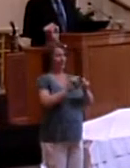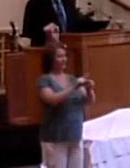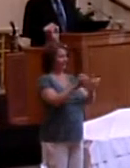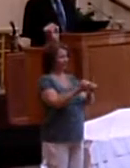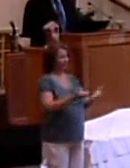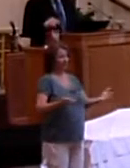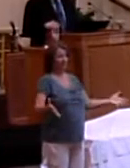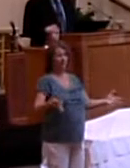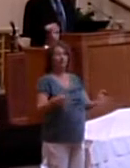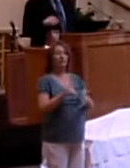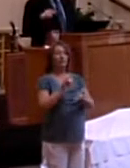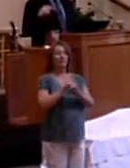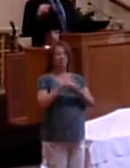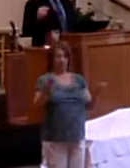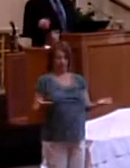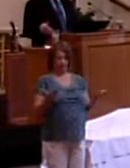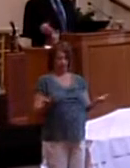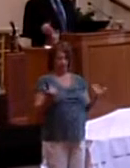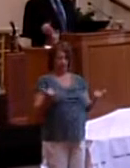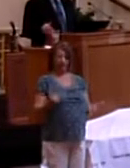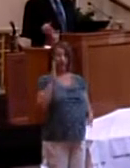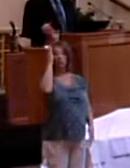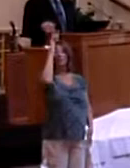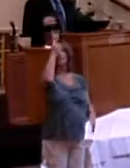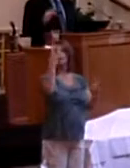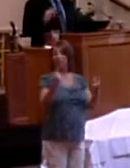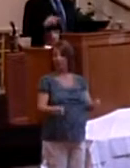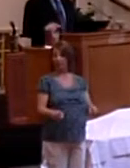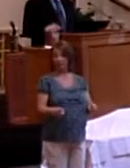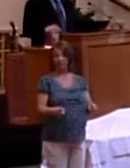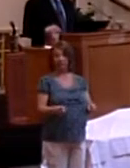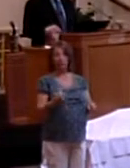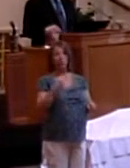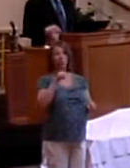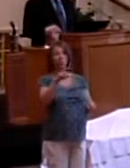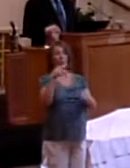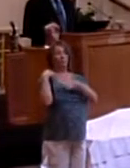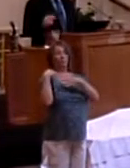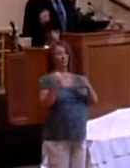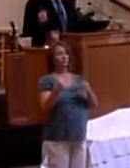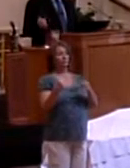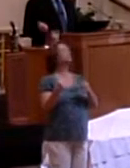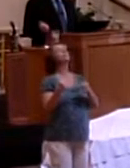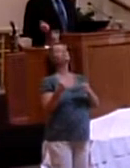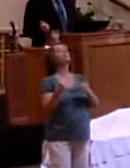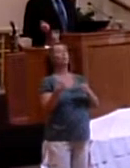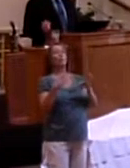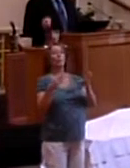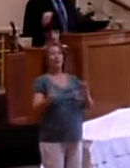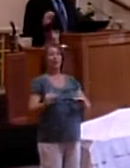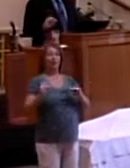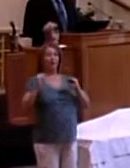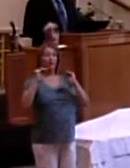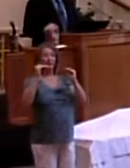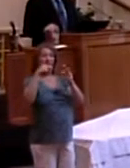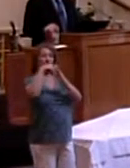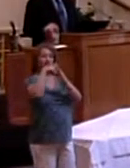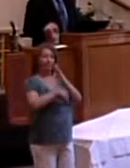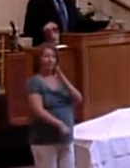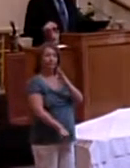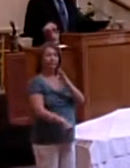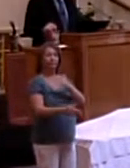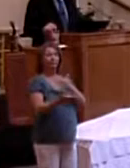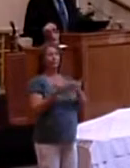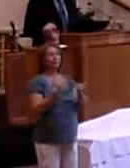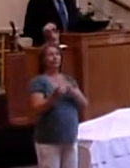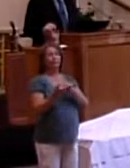things present nor things to come nor powers nor height nor depth nor